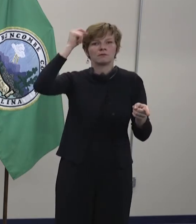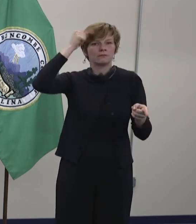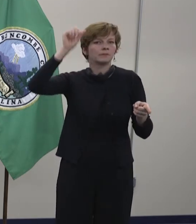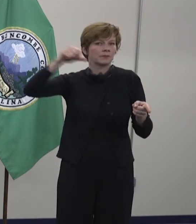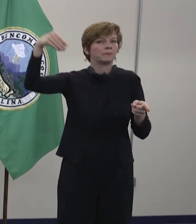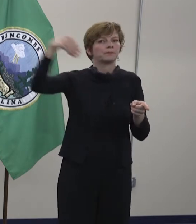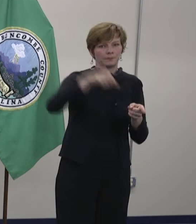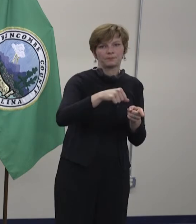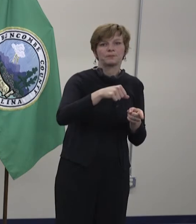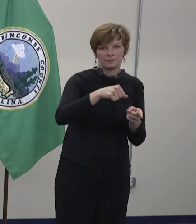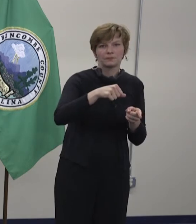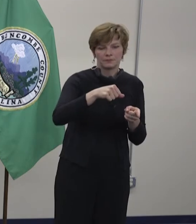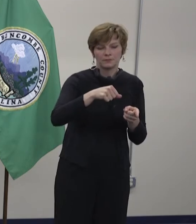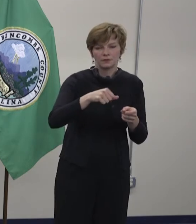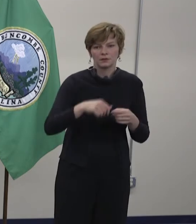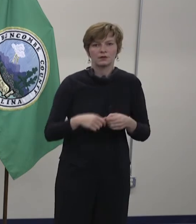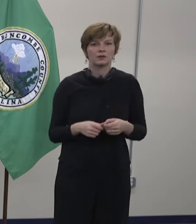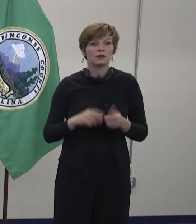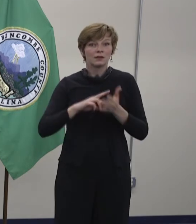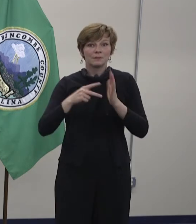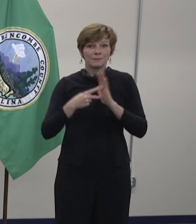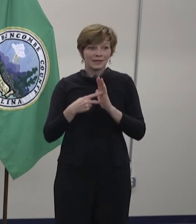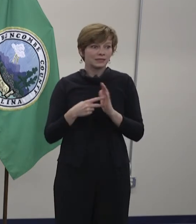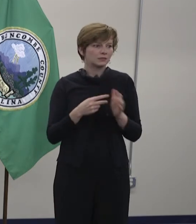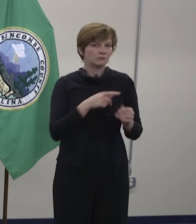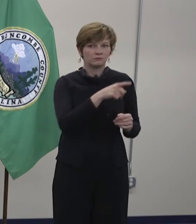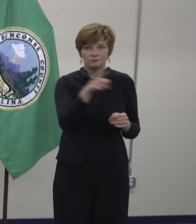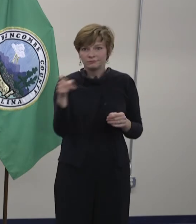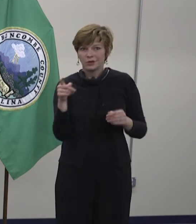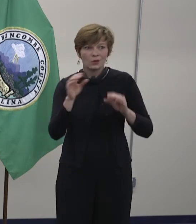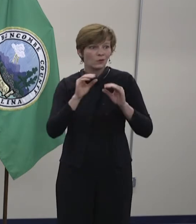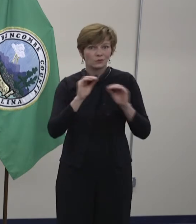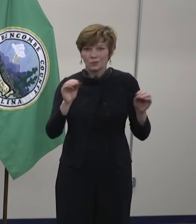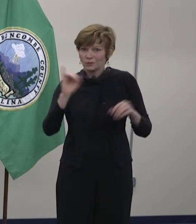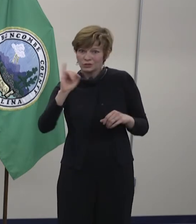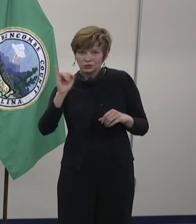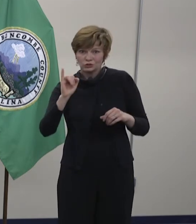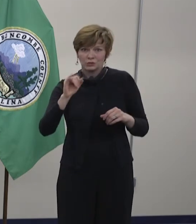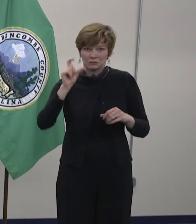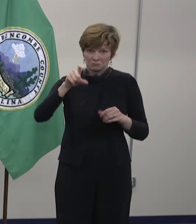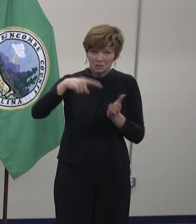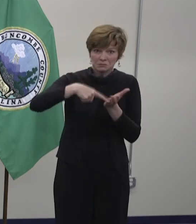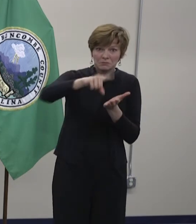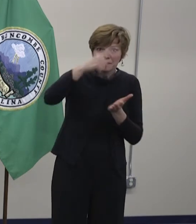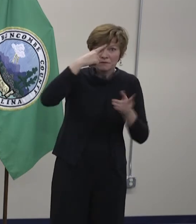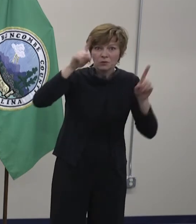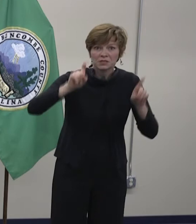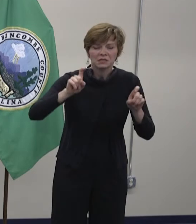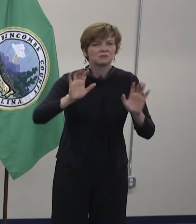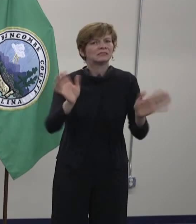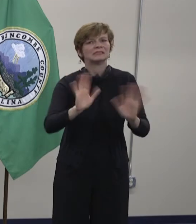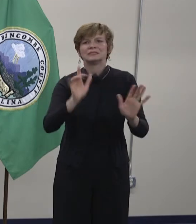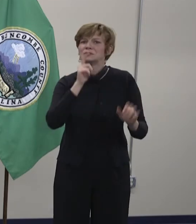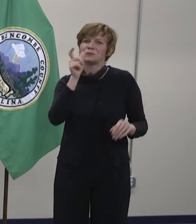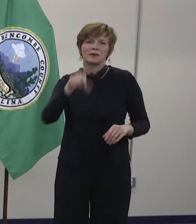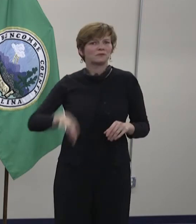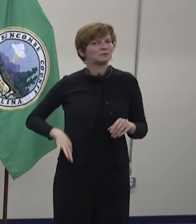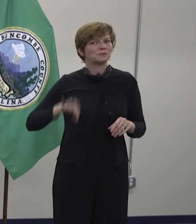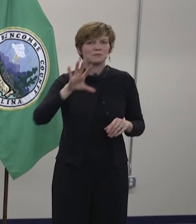This new program allows community providers to offer cost-free testing to uninsured North Carolinians.